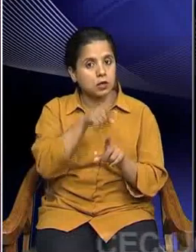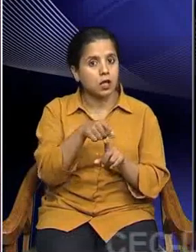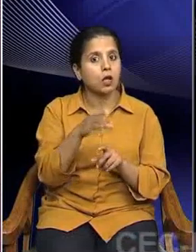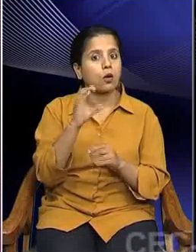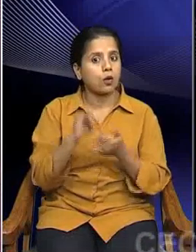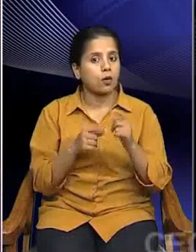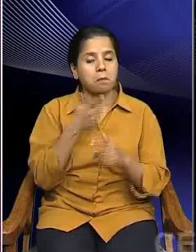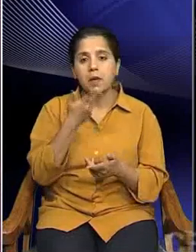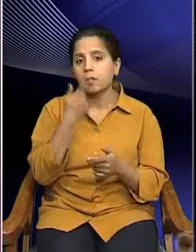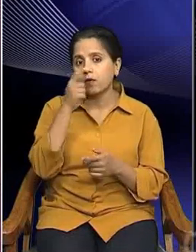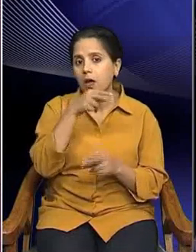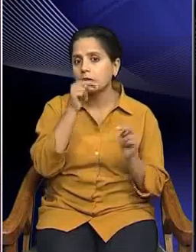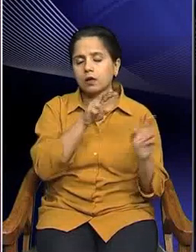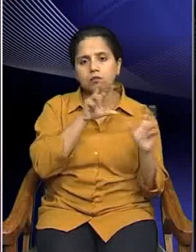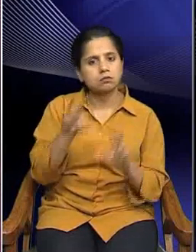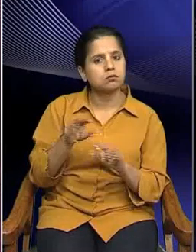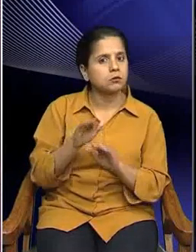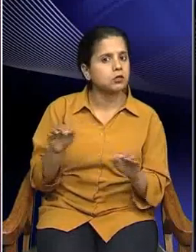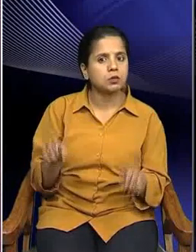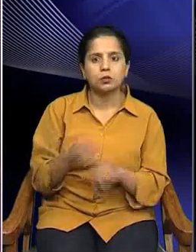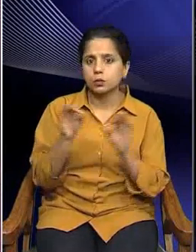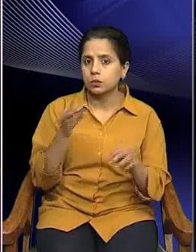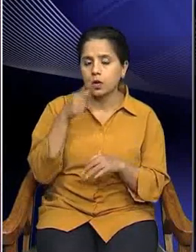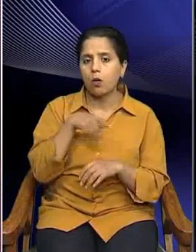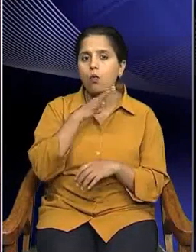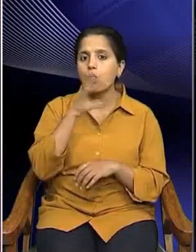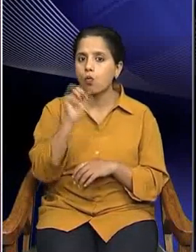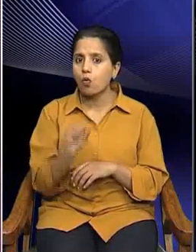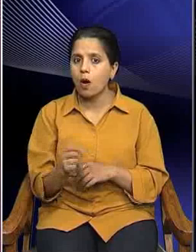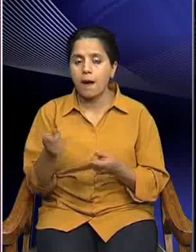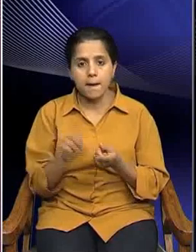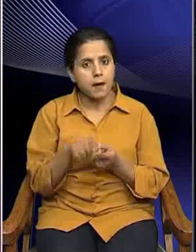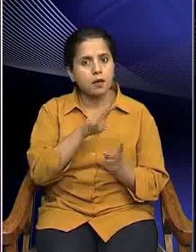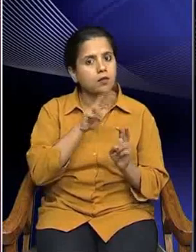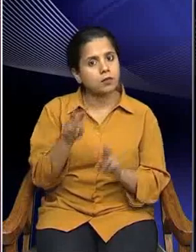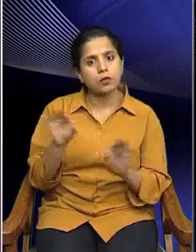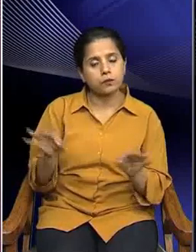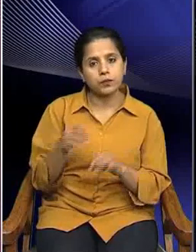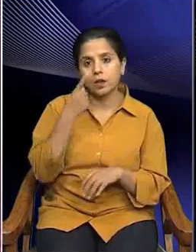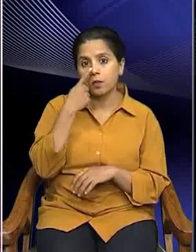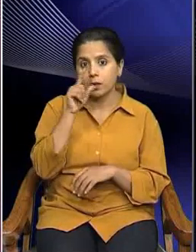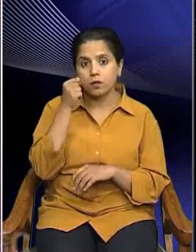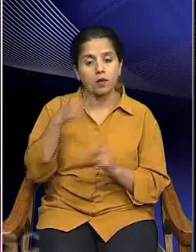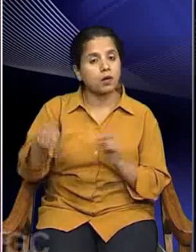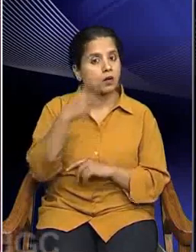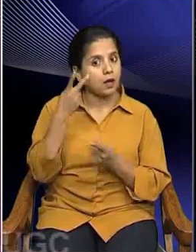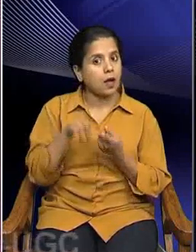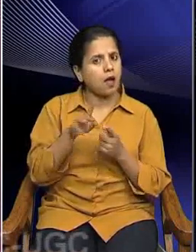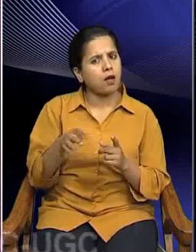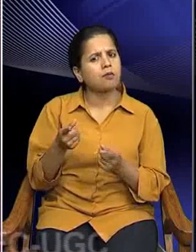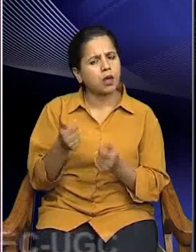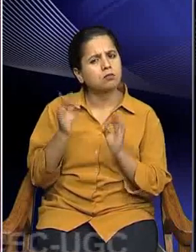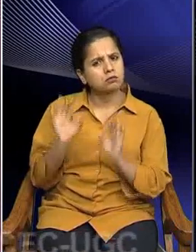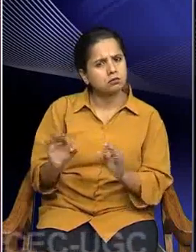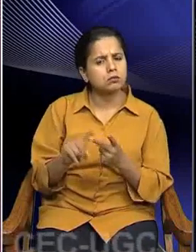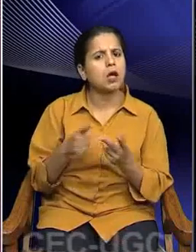parents need not look for kids to look after them when they grow older, because parents themselves have enough wealth, enough